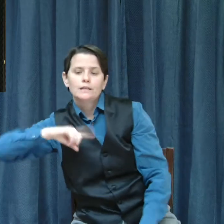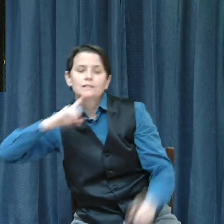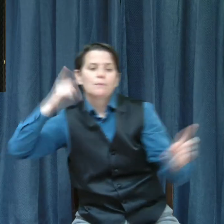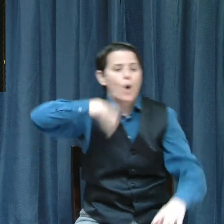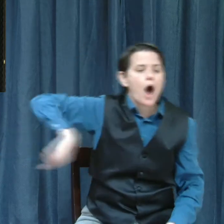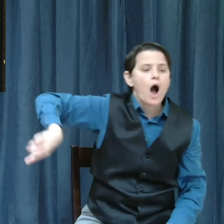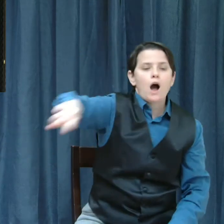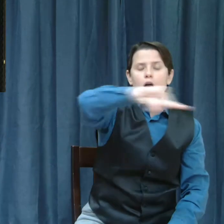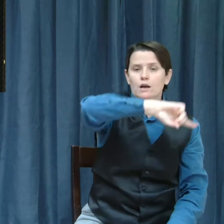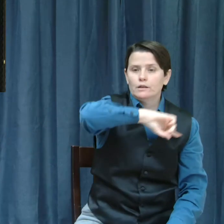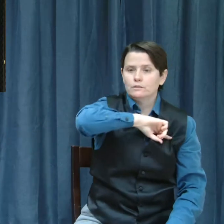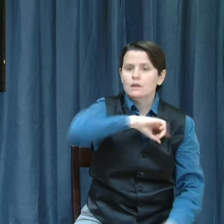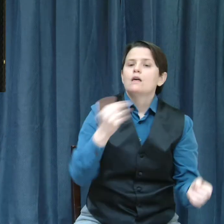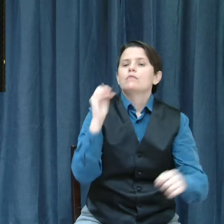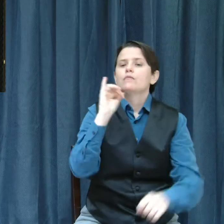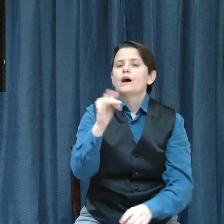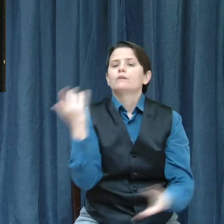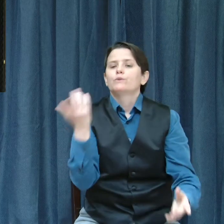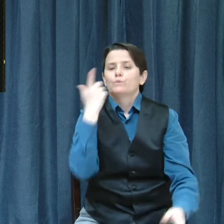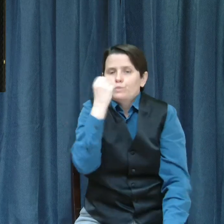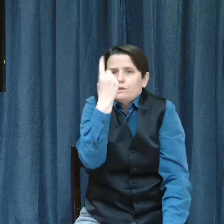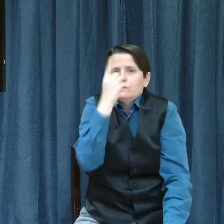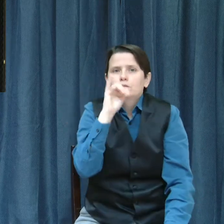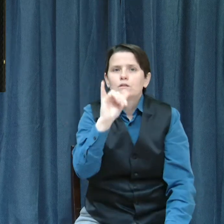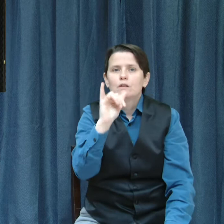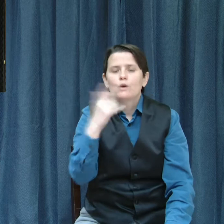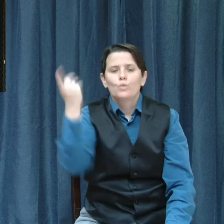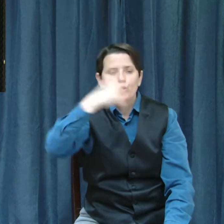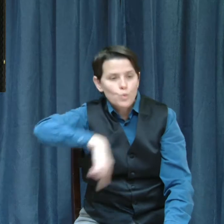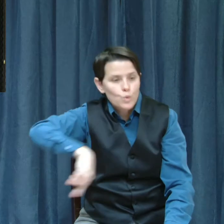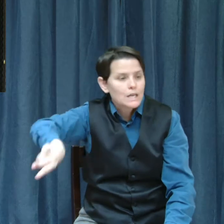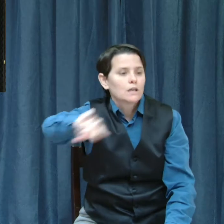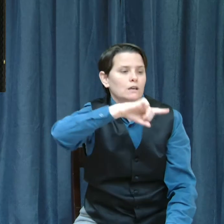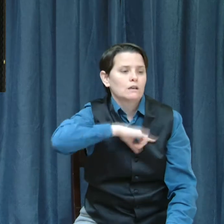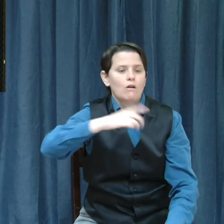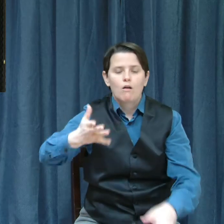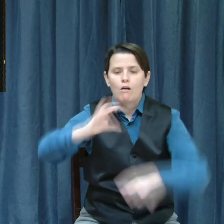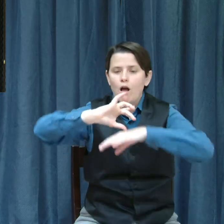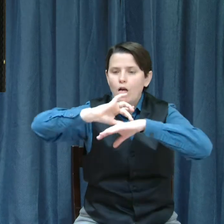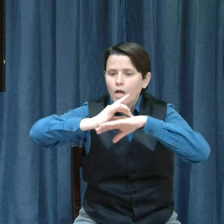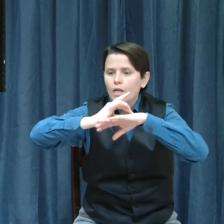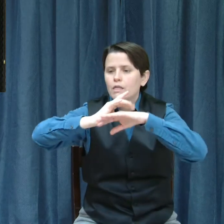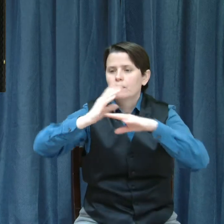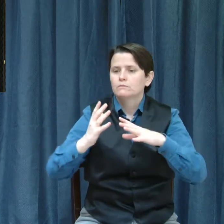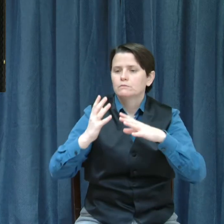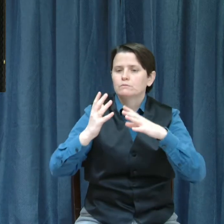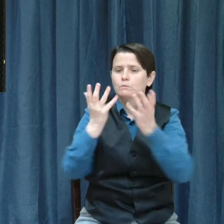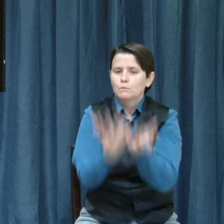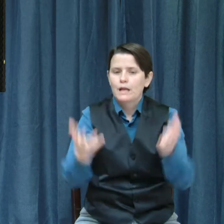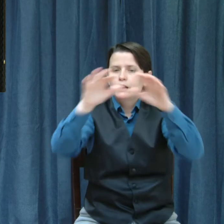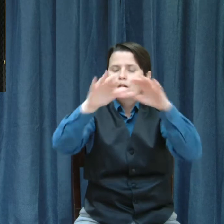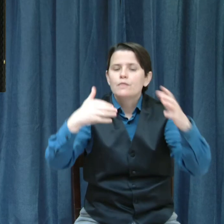realization that we are on this planet and in this country a diverse population,